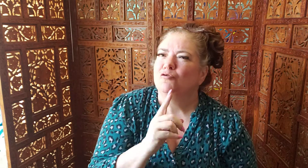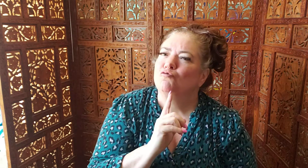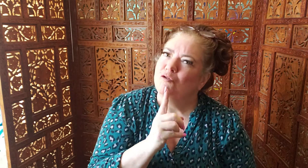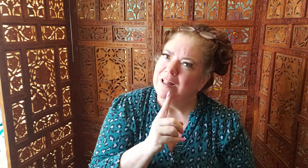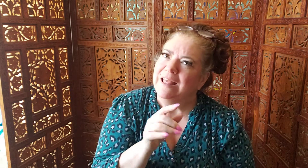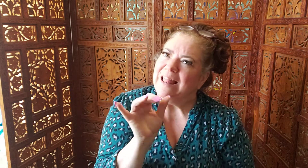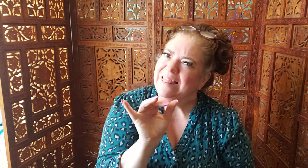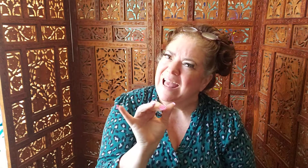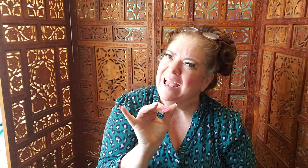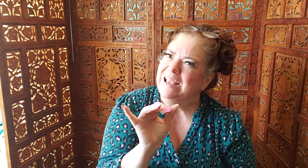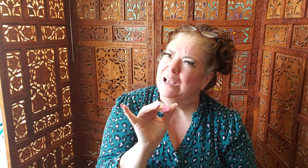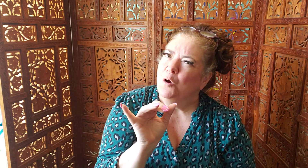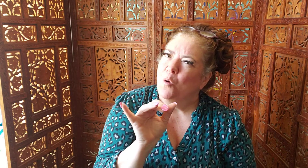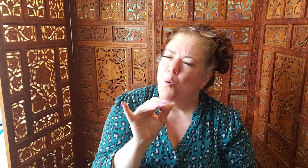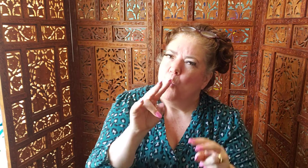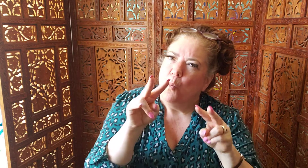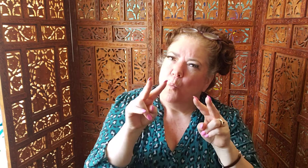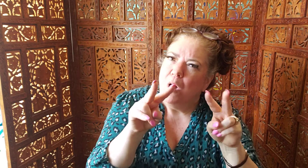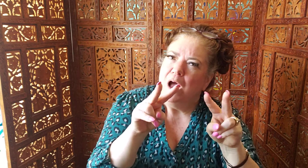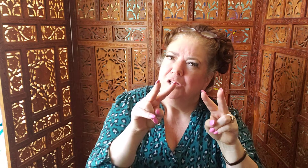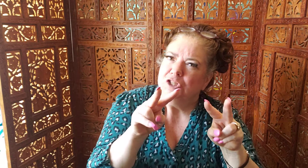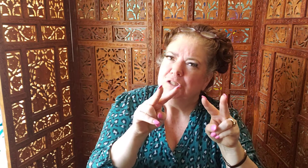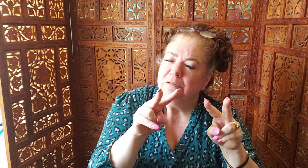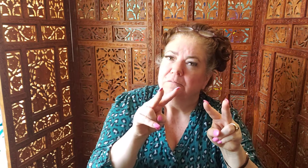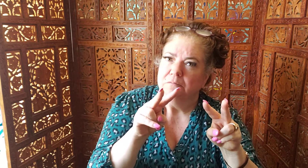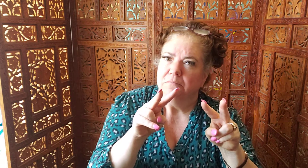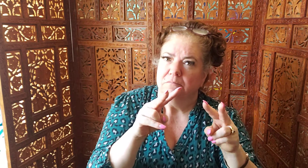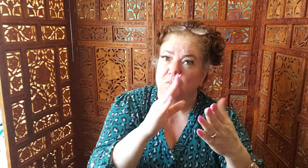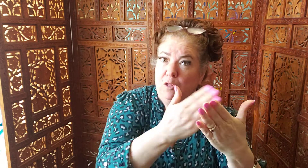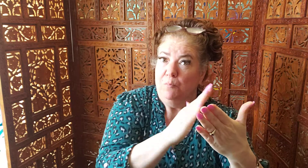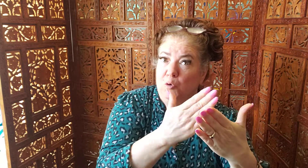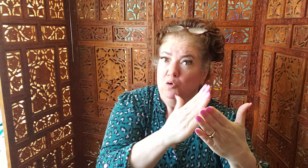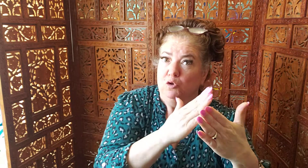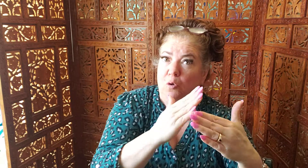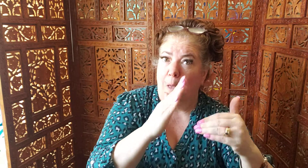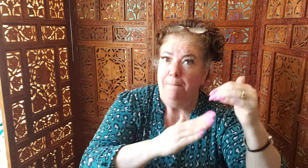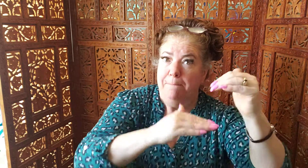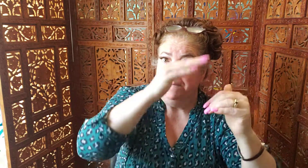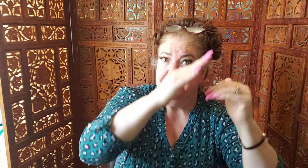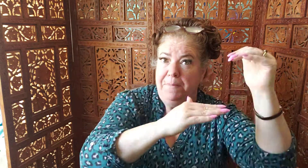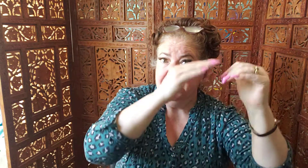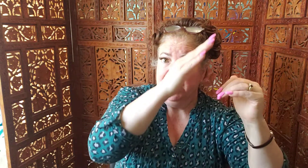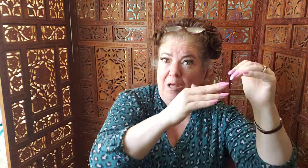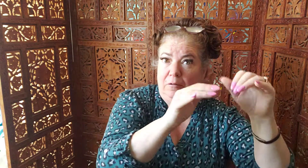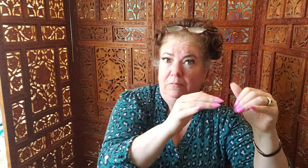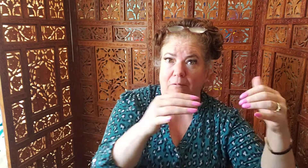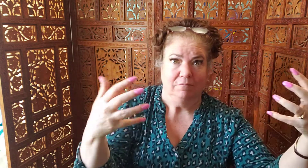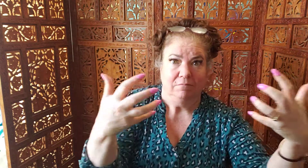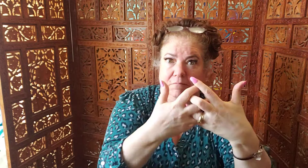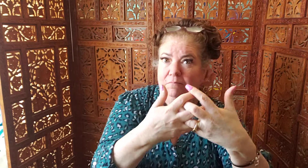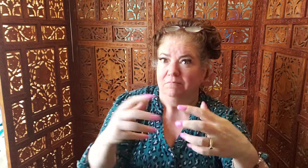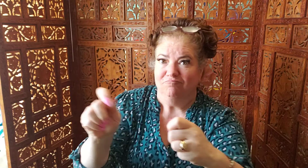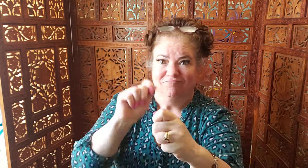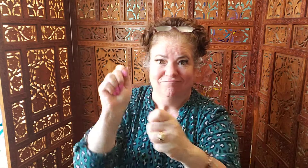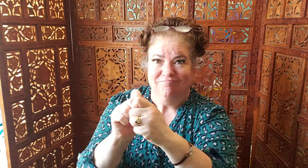dot by dot. He didn't just stroke. So that painting, dot by dot by dot, as each song came